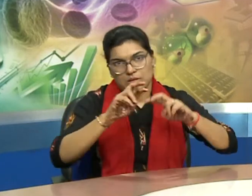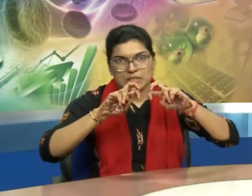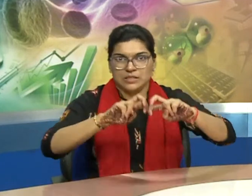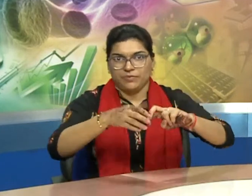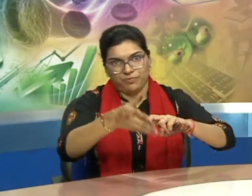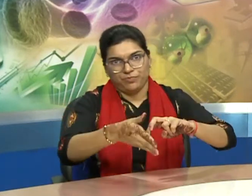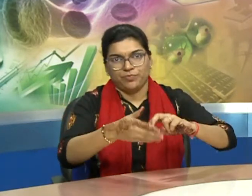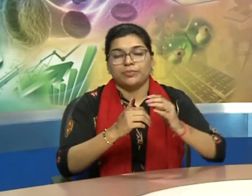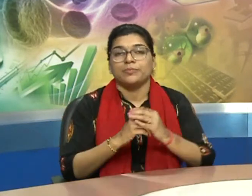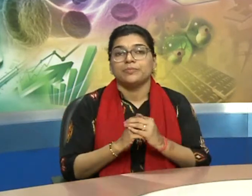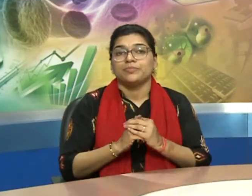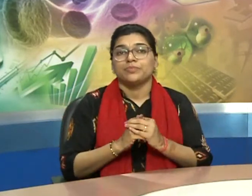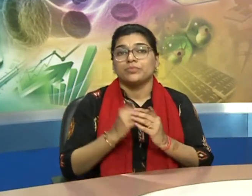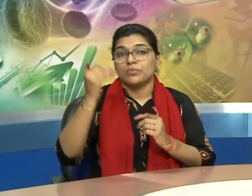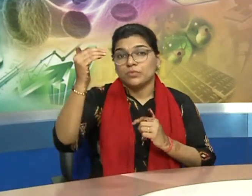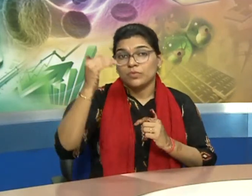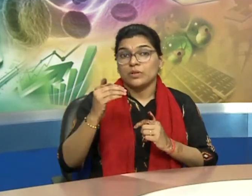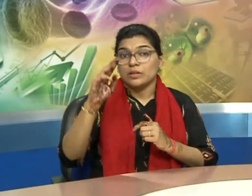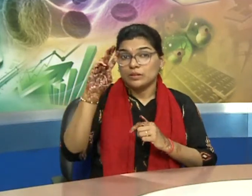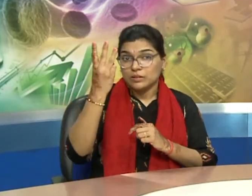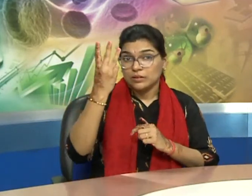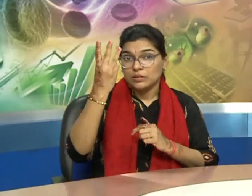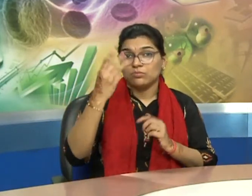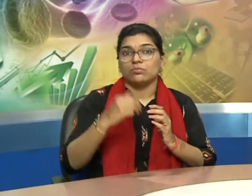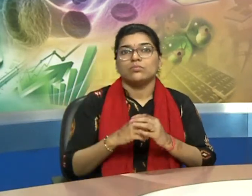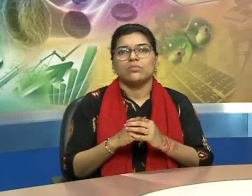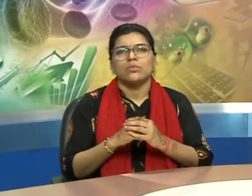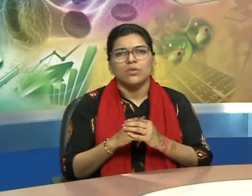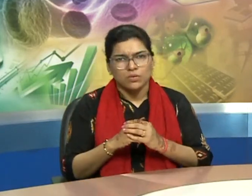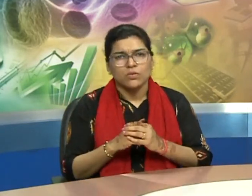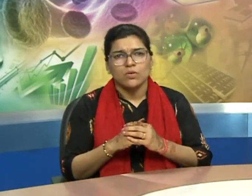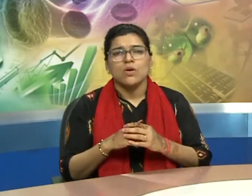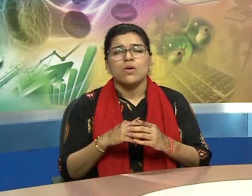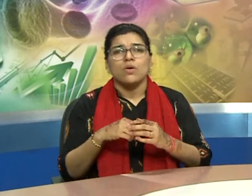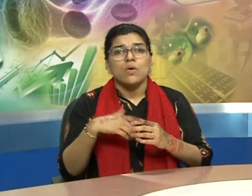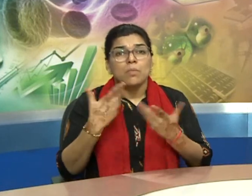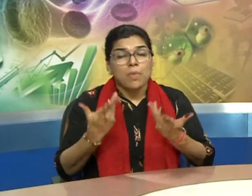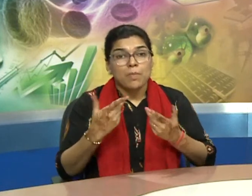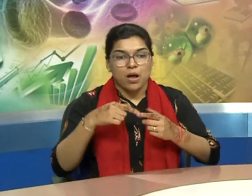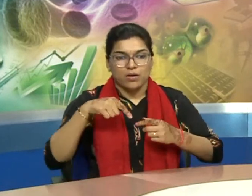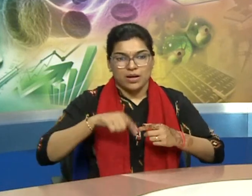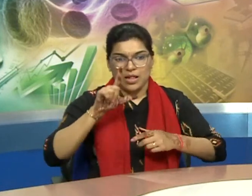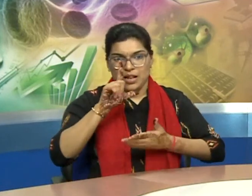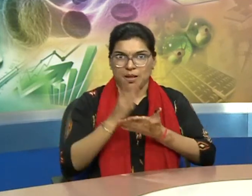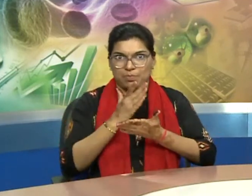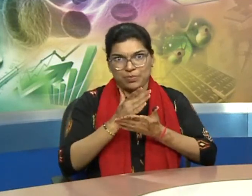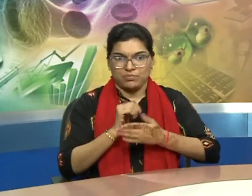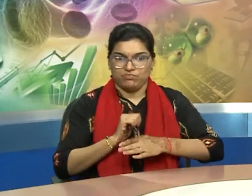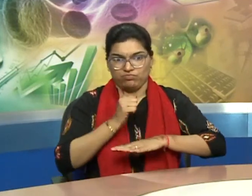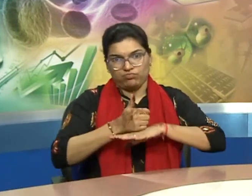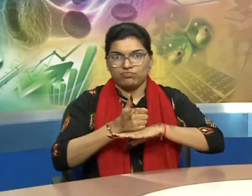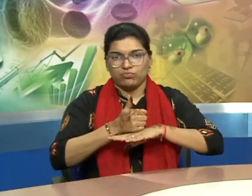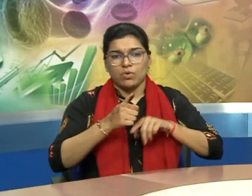library. And also some research and postdoctoral research scholars are also in college or university